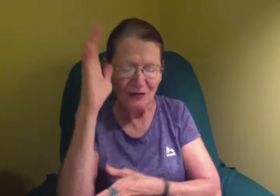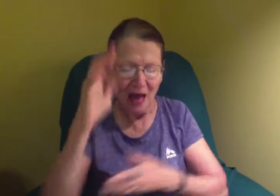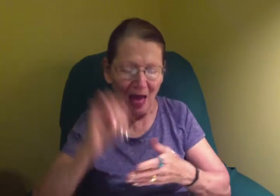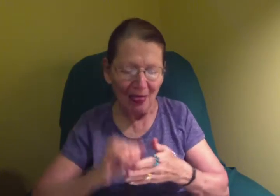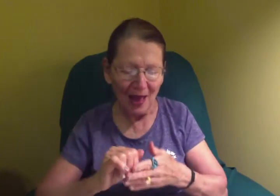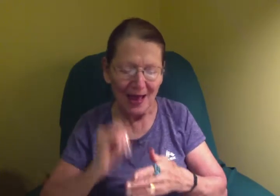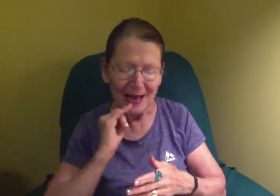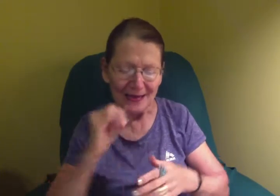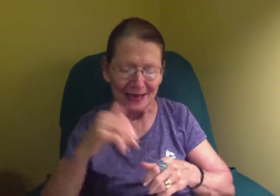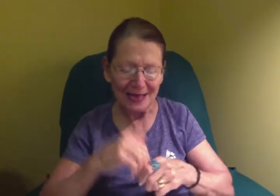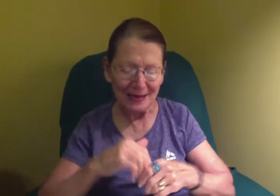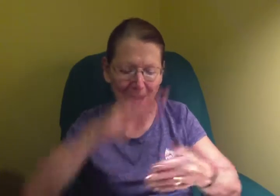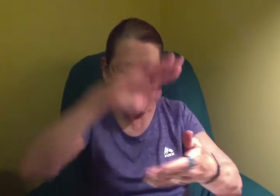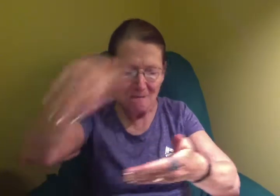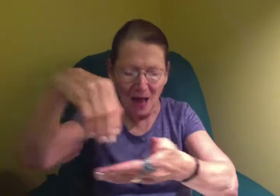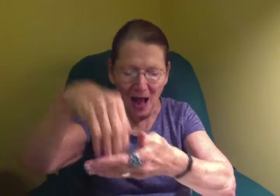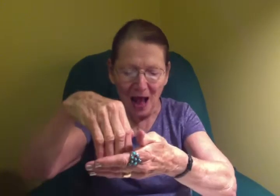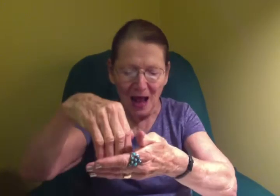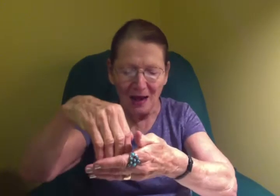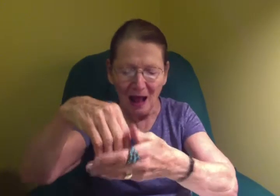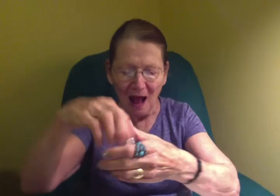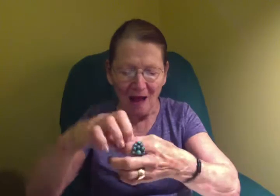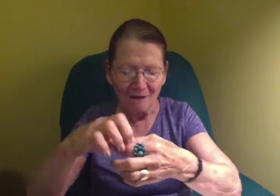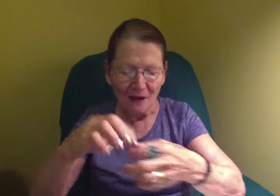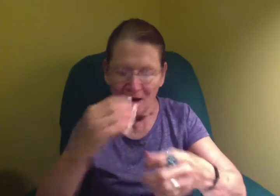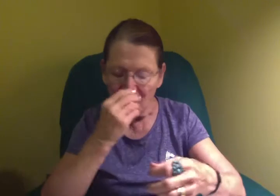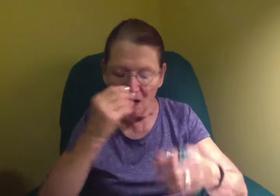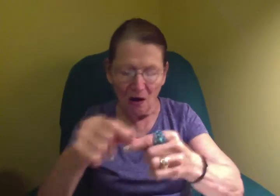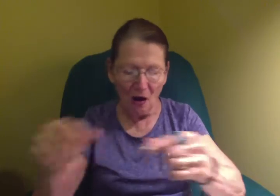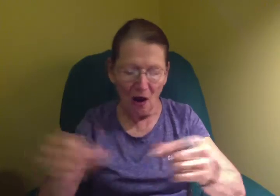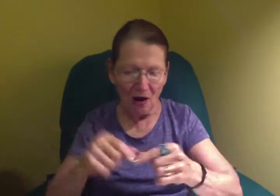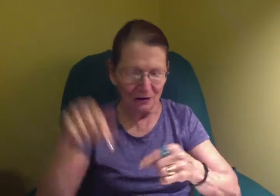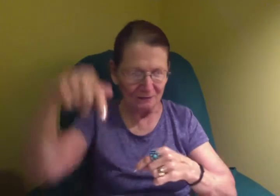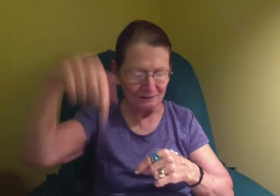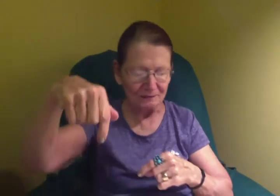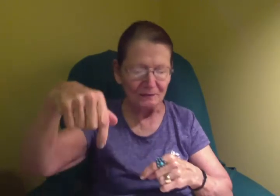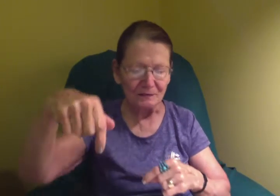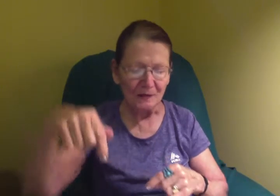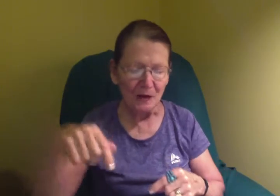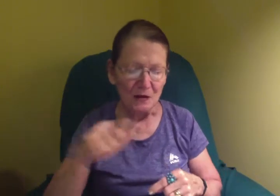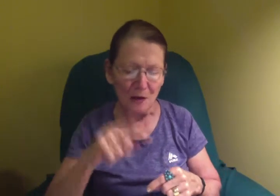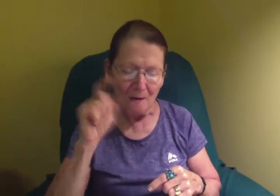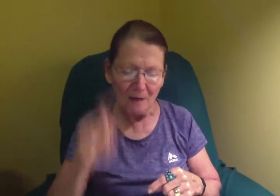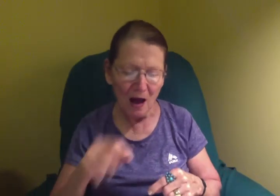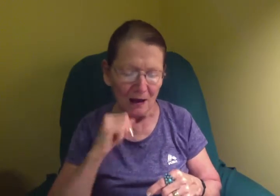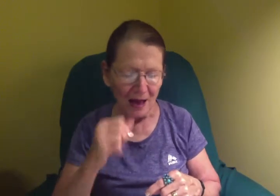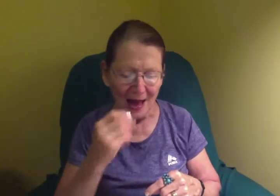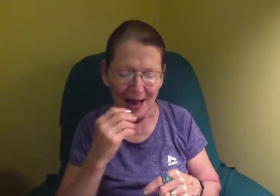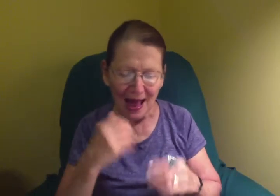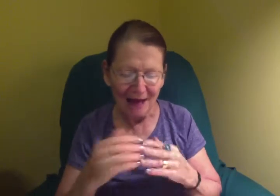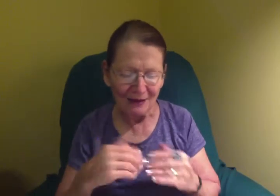the moment That's not every